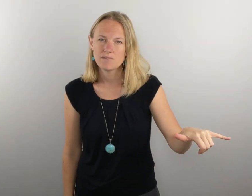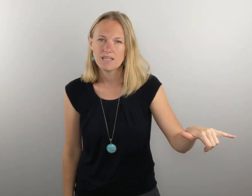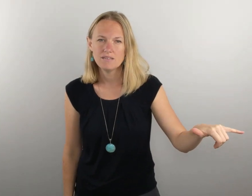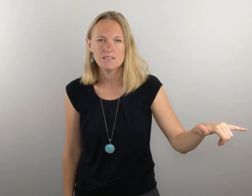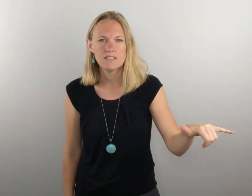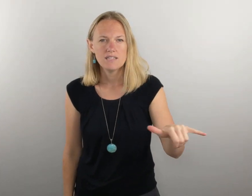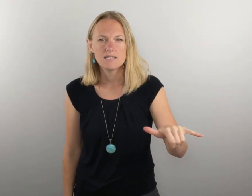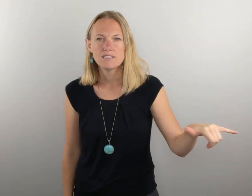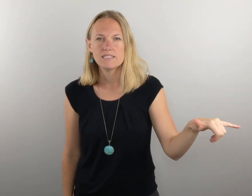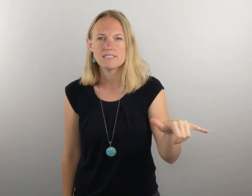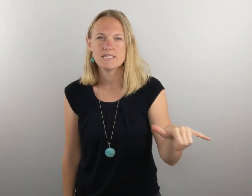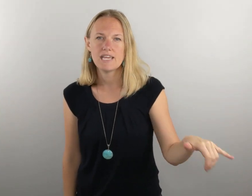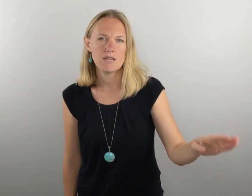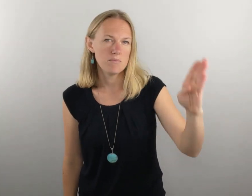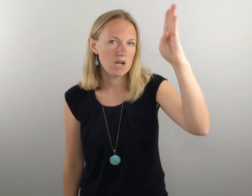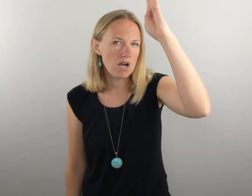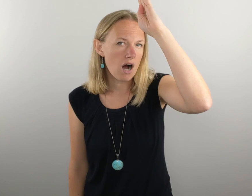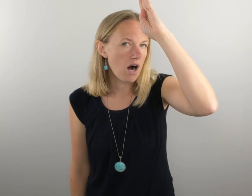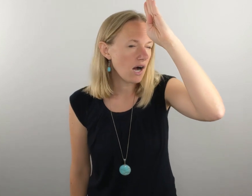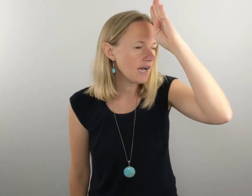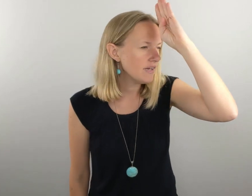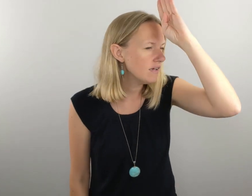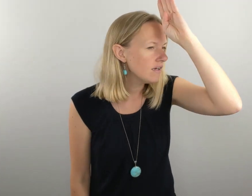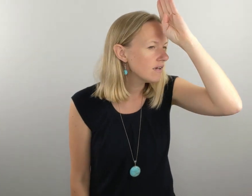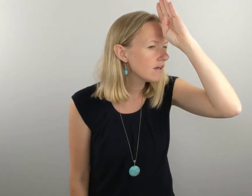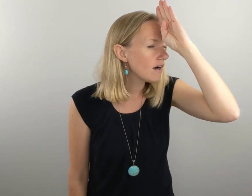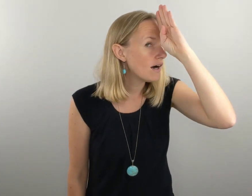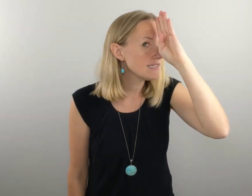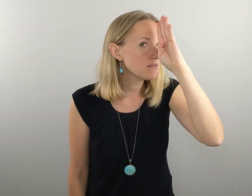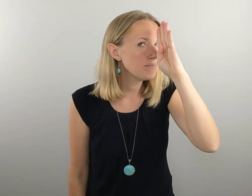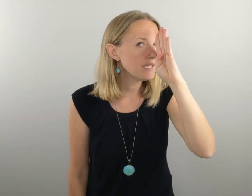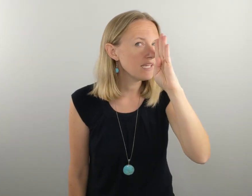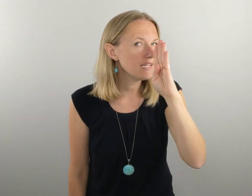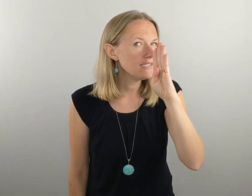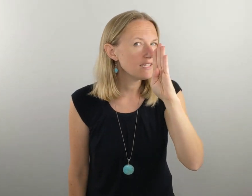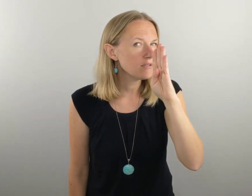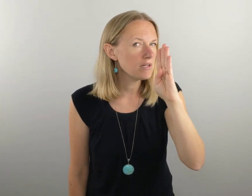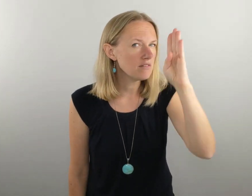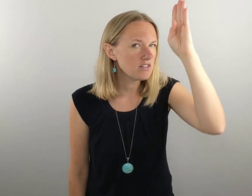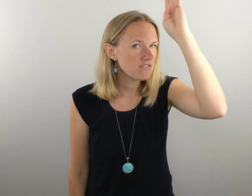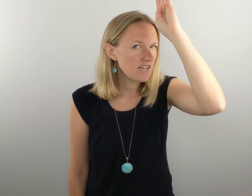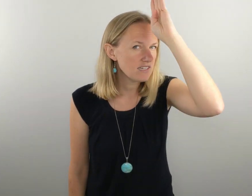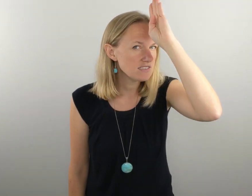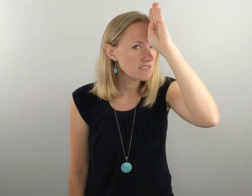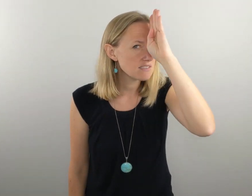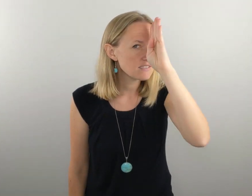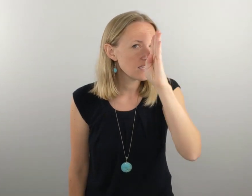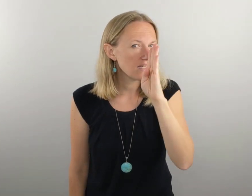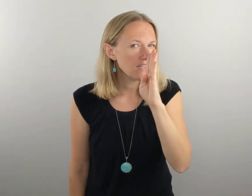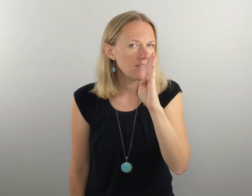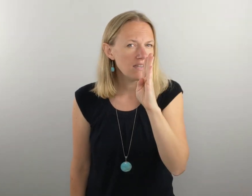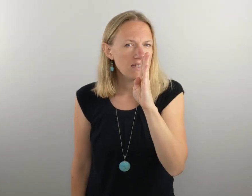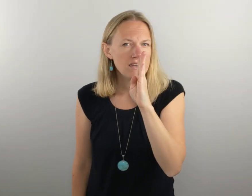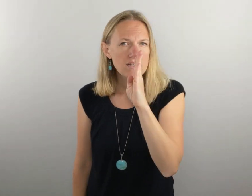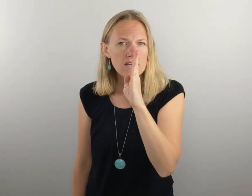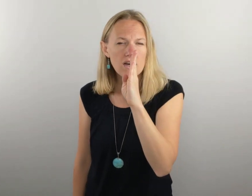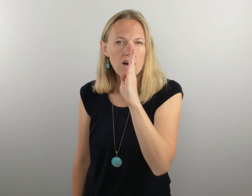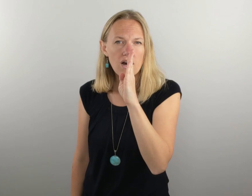okay? The same God. God is a B down the middle of your face, okay?